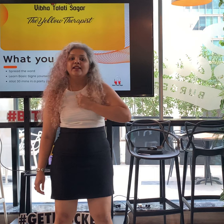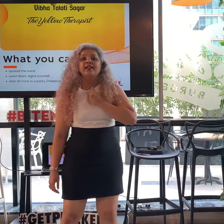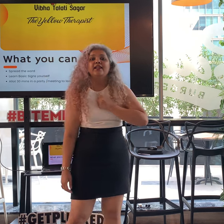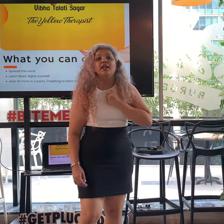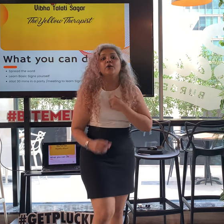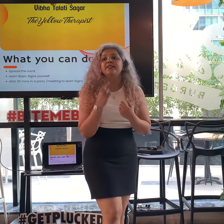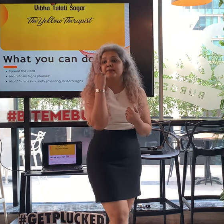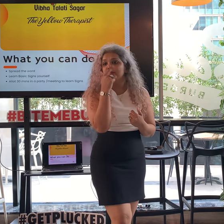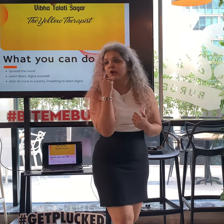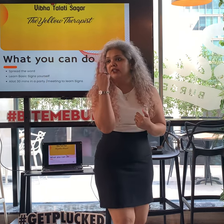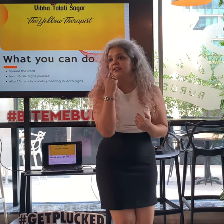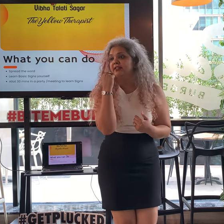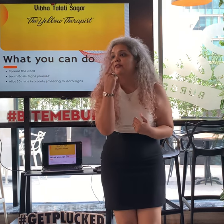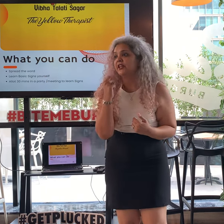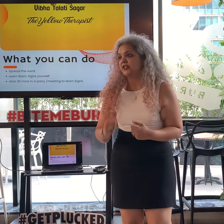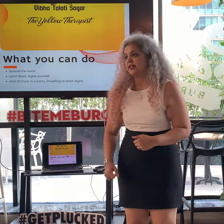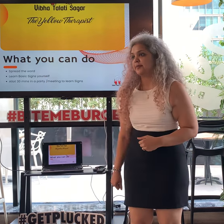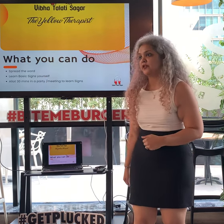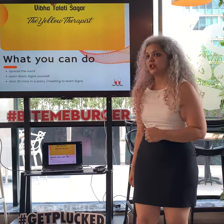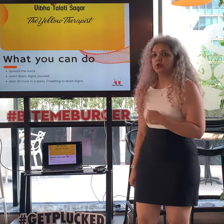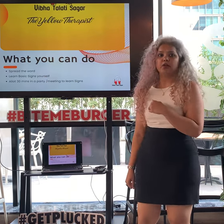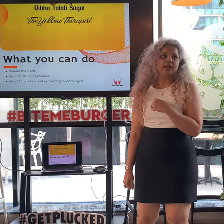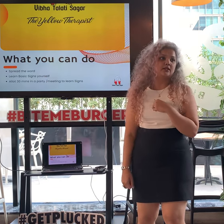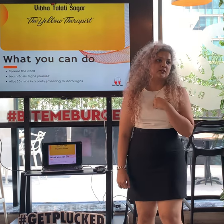Now it's important. facial expression. You go like this.